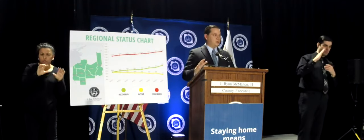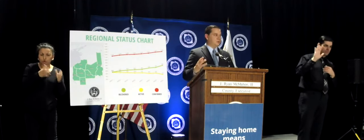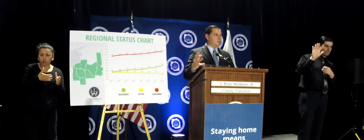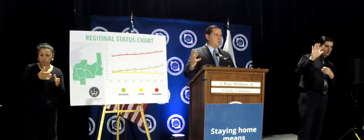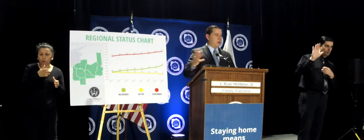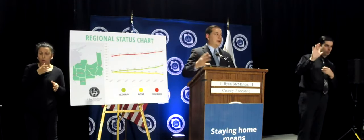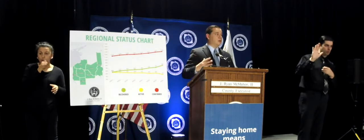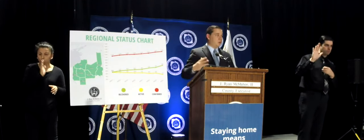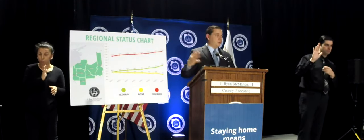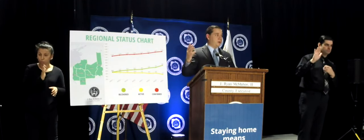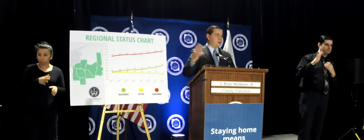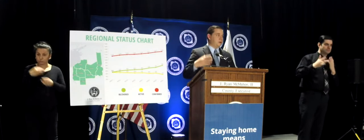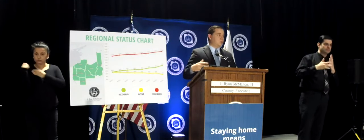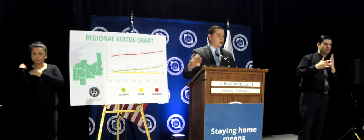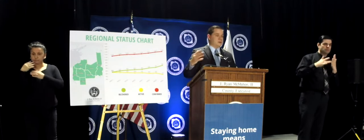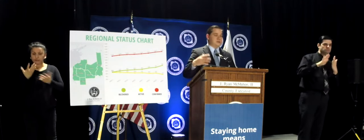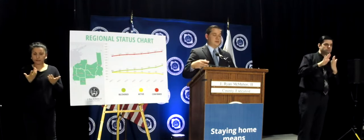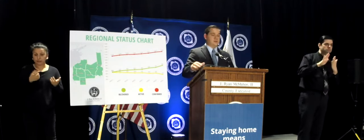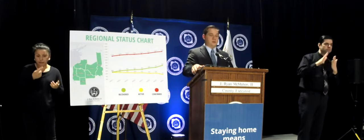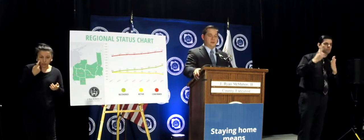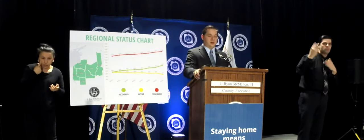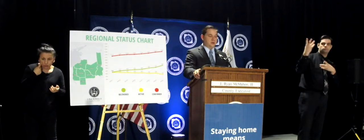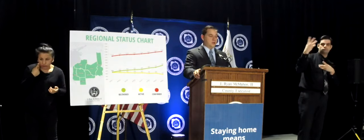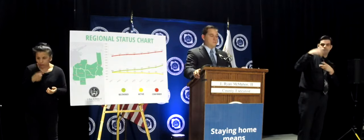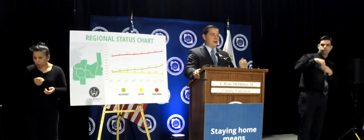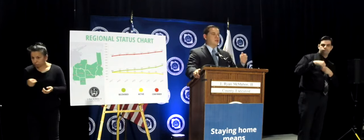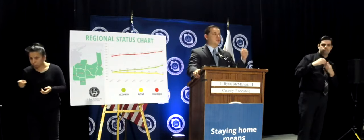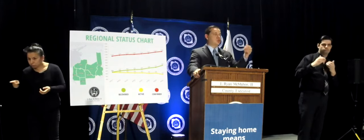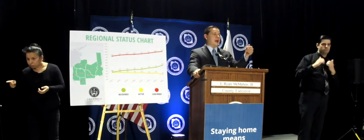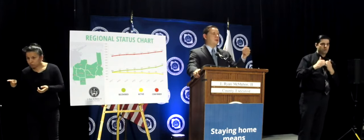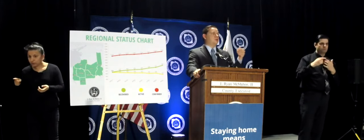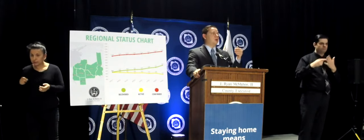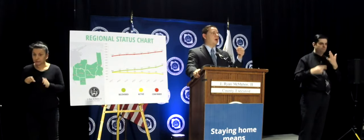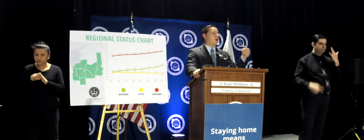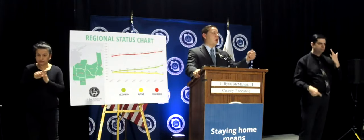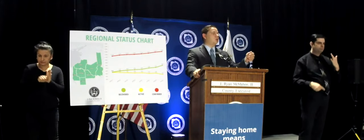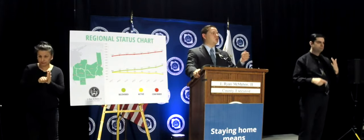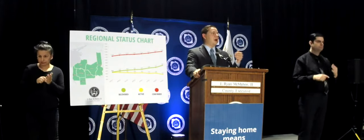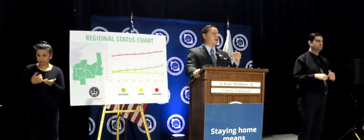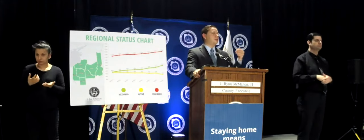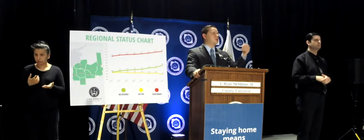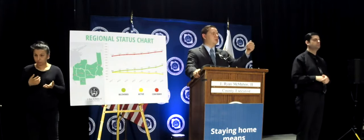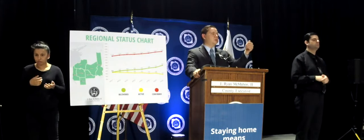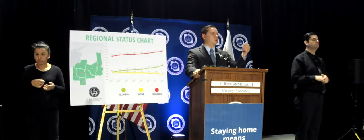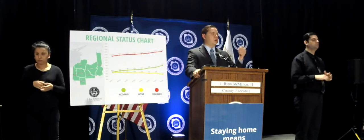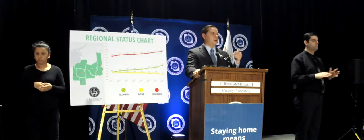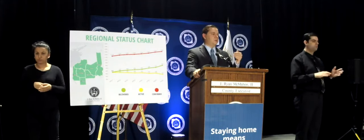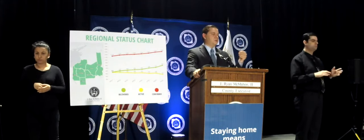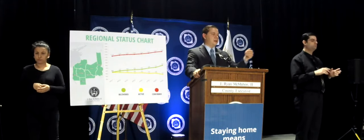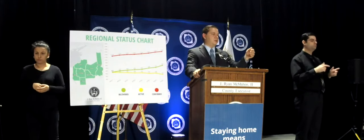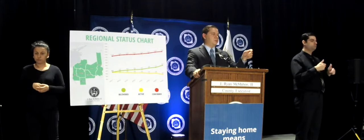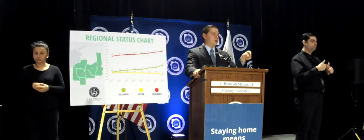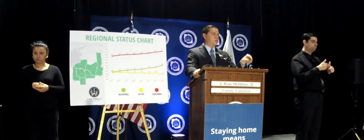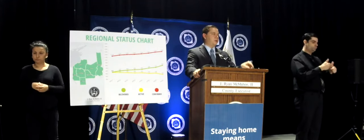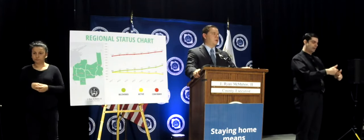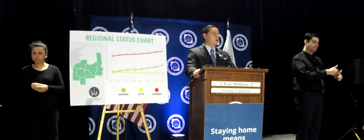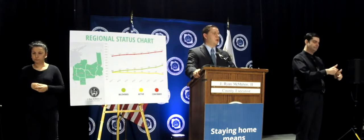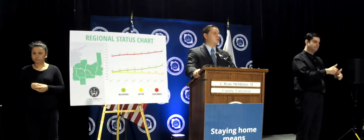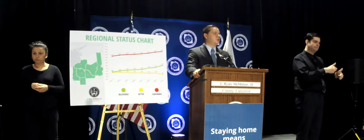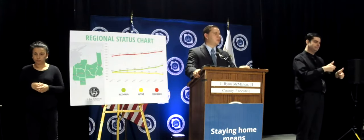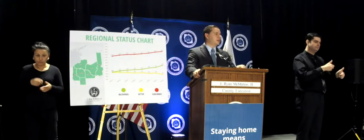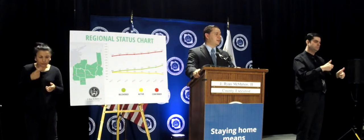that into we want to incorporate whatever the state's doing there. Mind you, all tracking is going to be coordinated with the state health